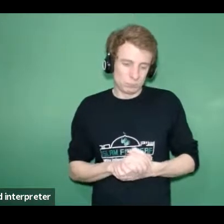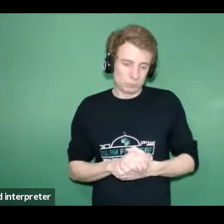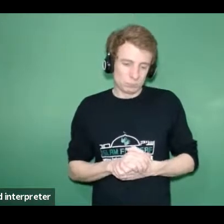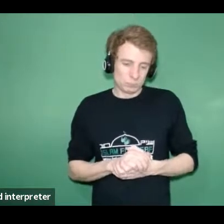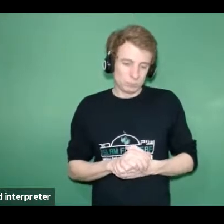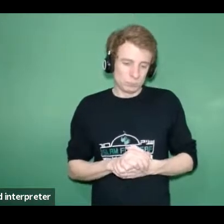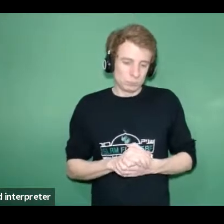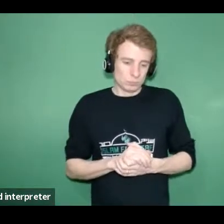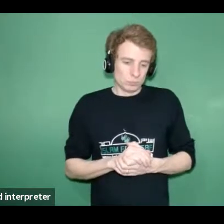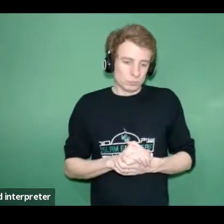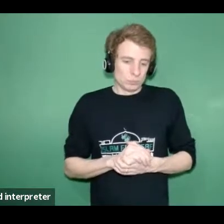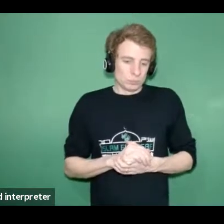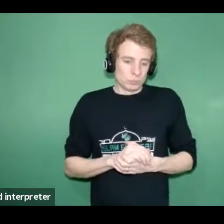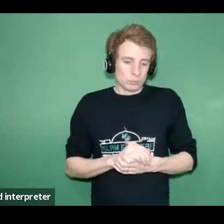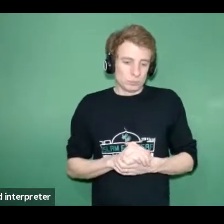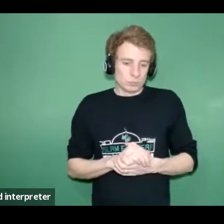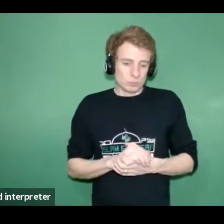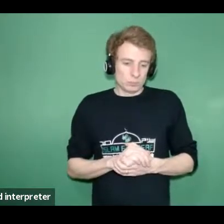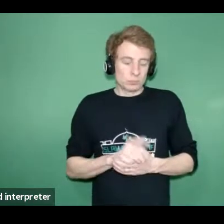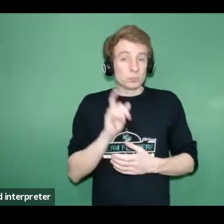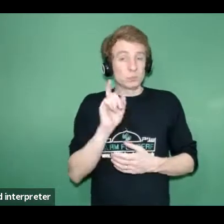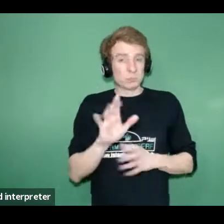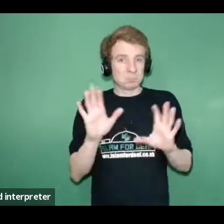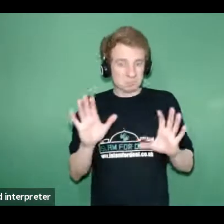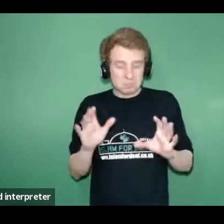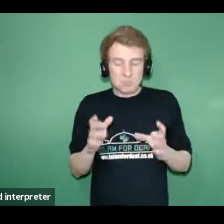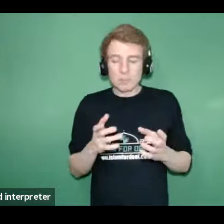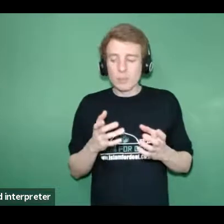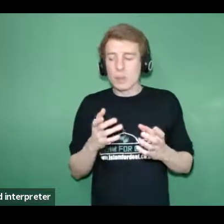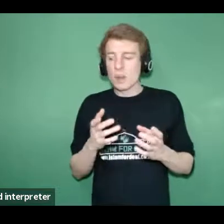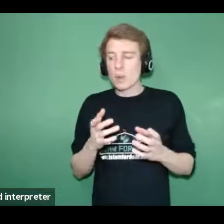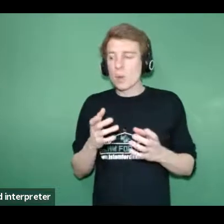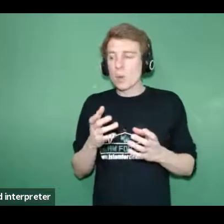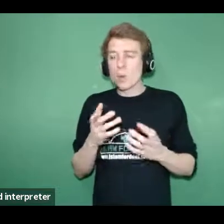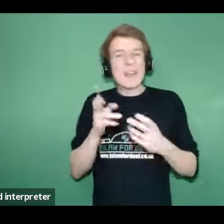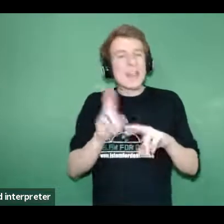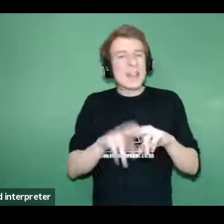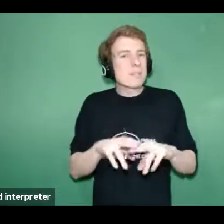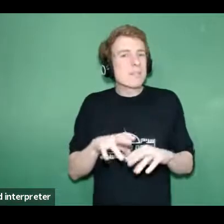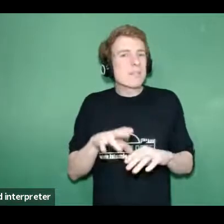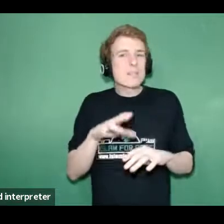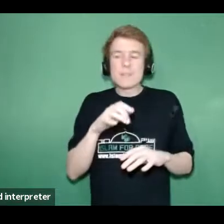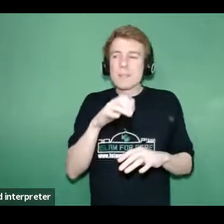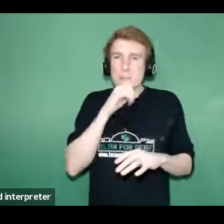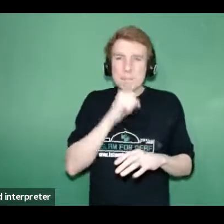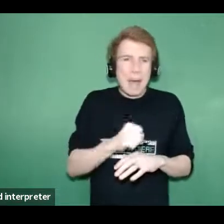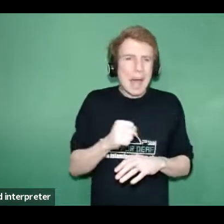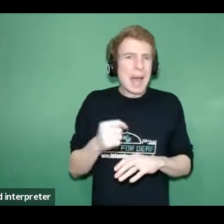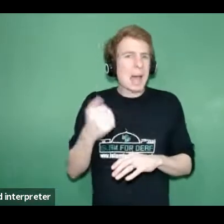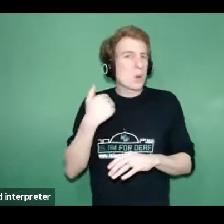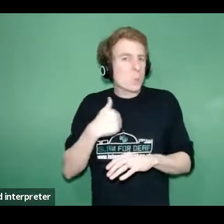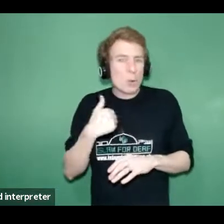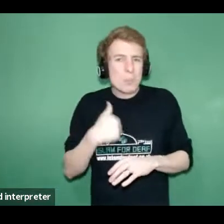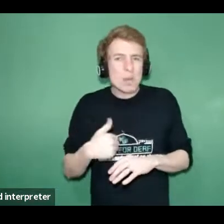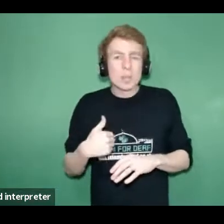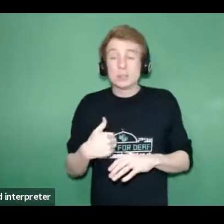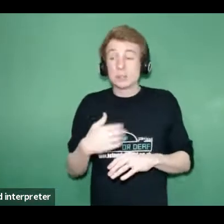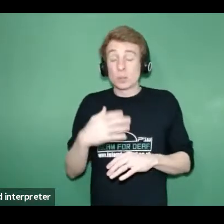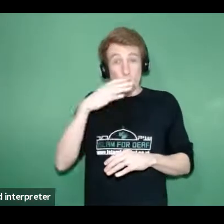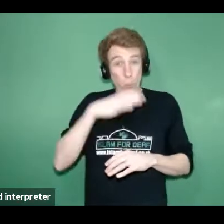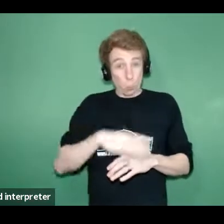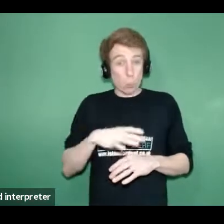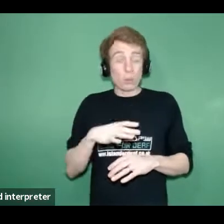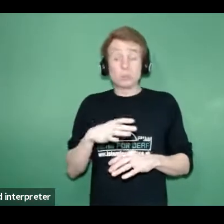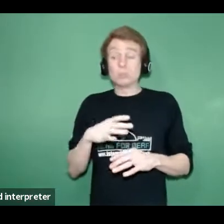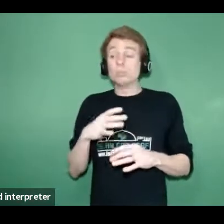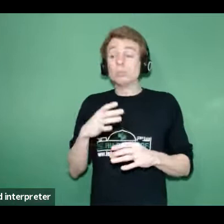so the man, if they are, if or the female, the individual, if they want to attain the blessings of attending the